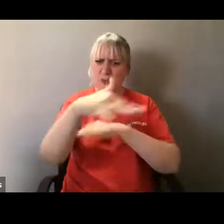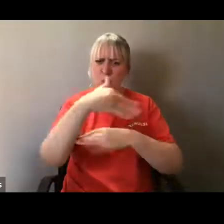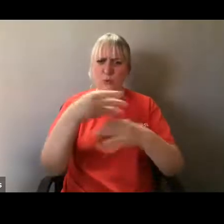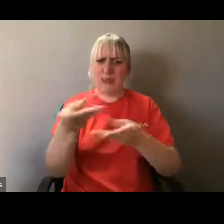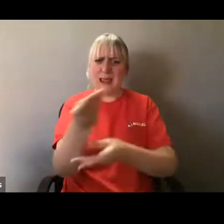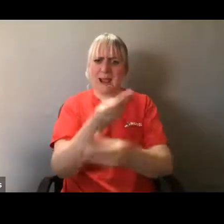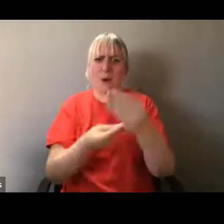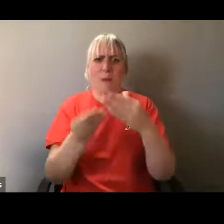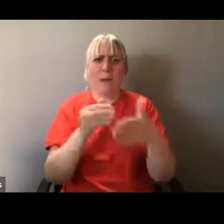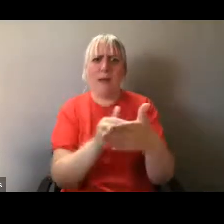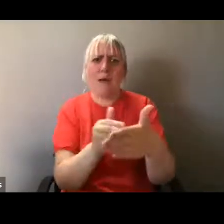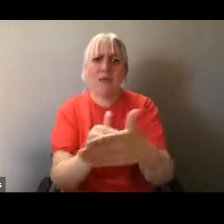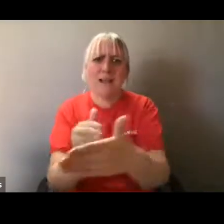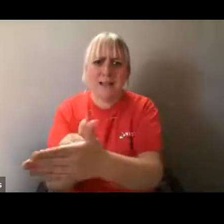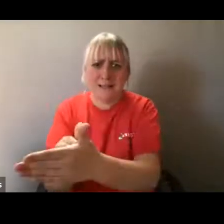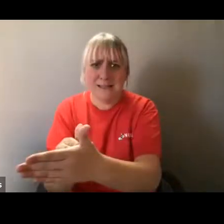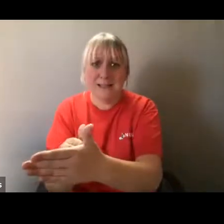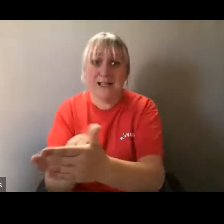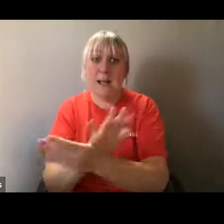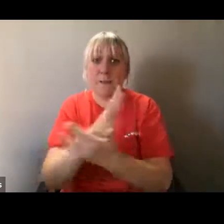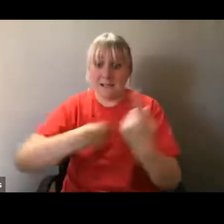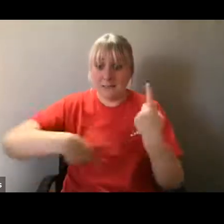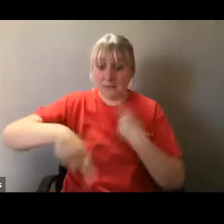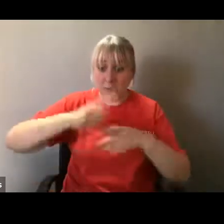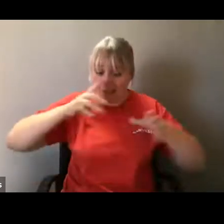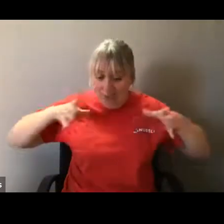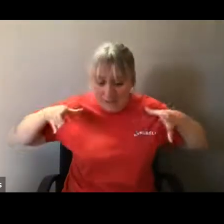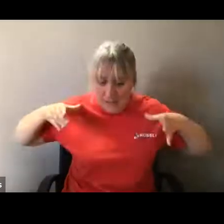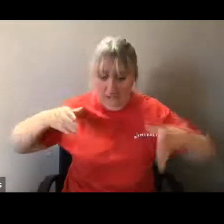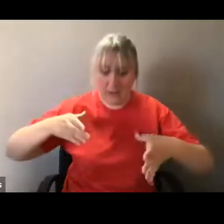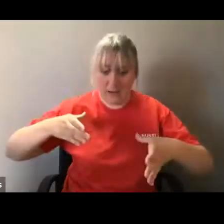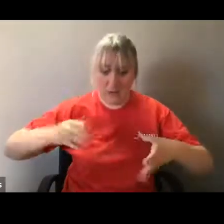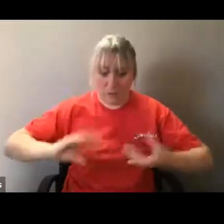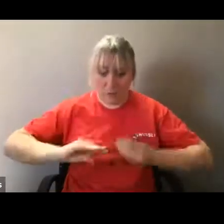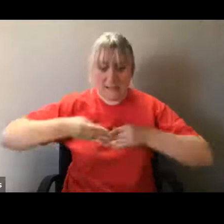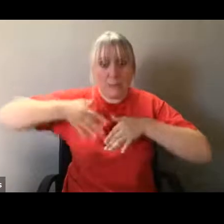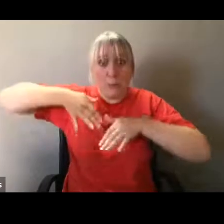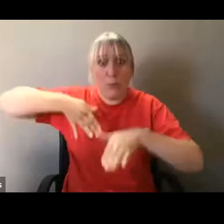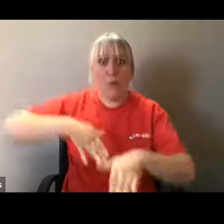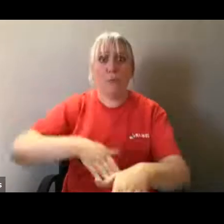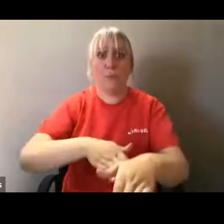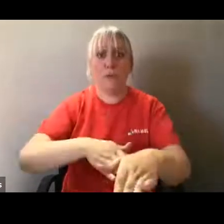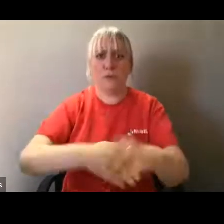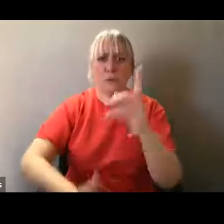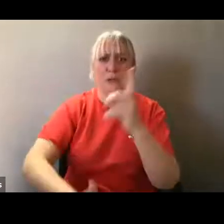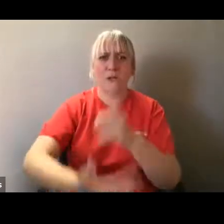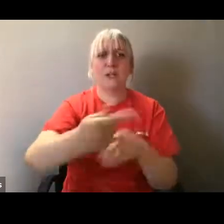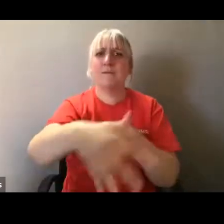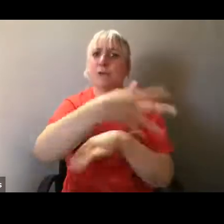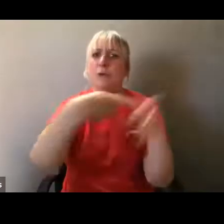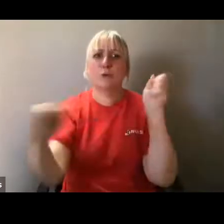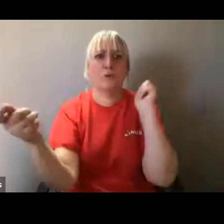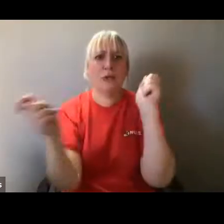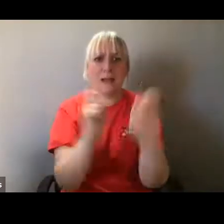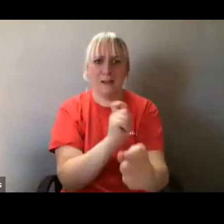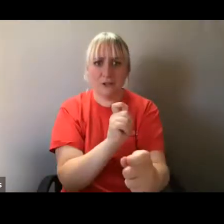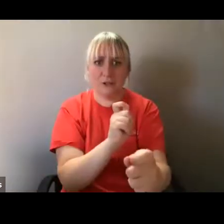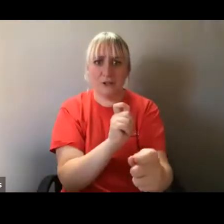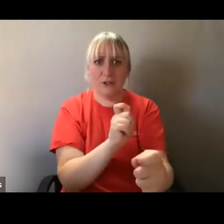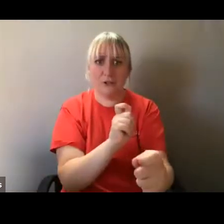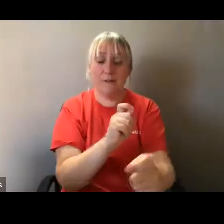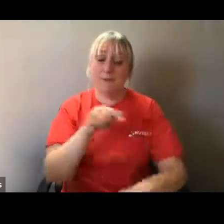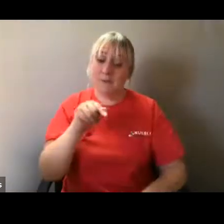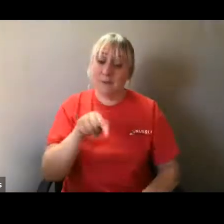to build a movement capable of winning social change. With this goal in mind, refreshing the social